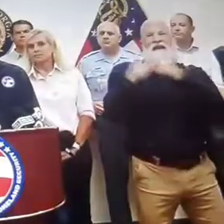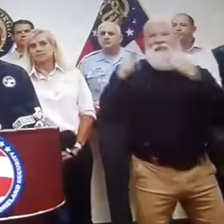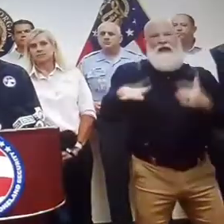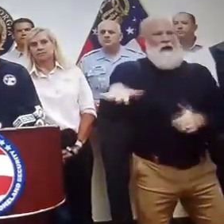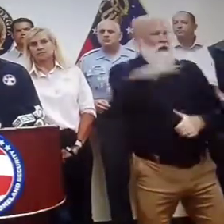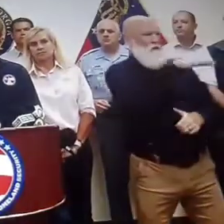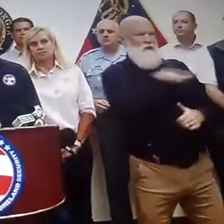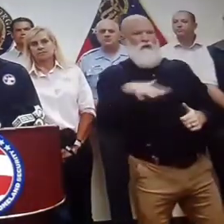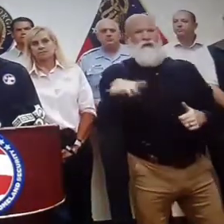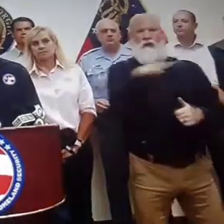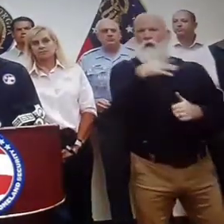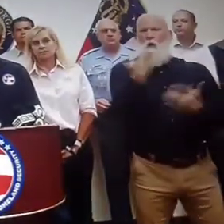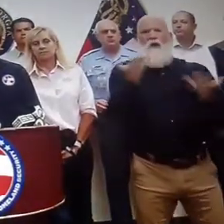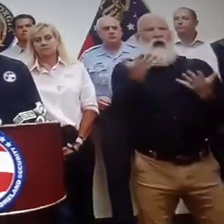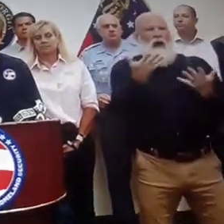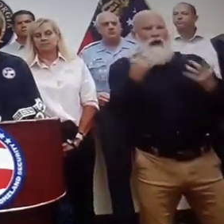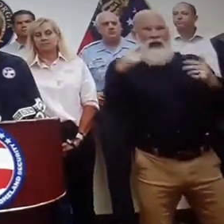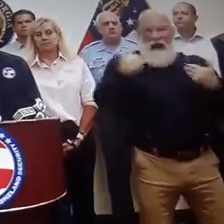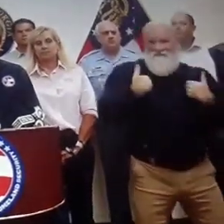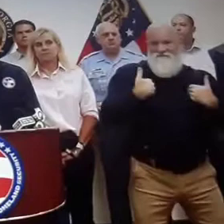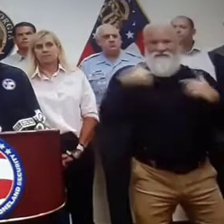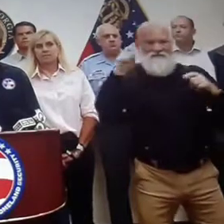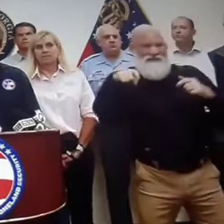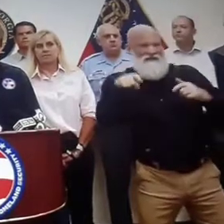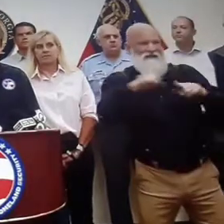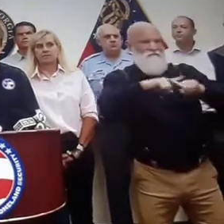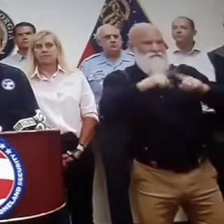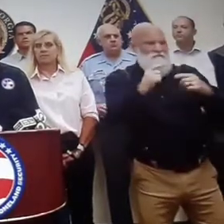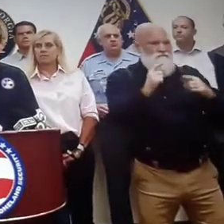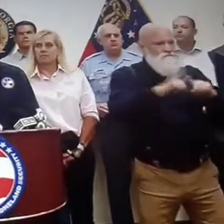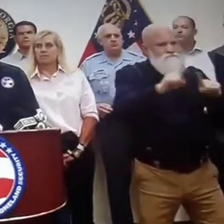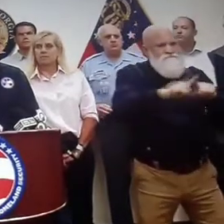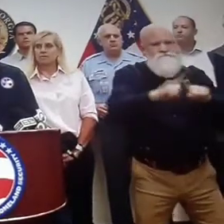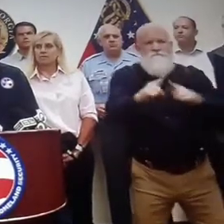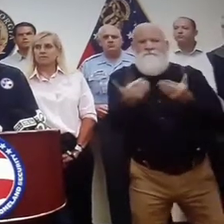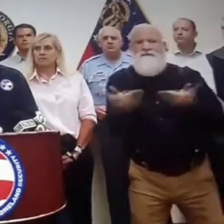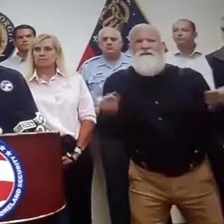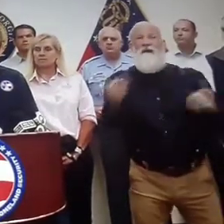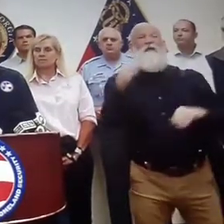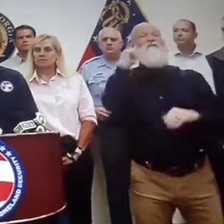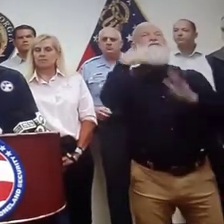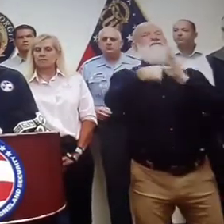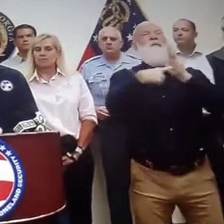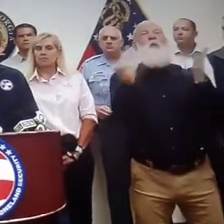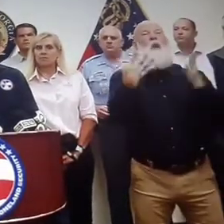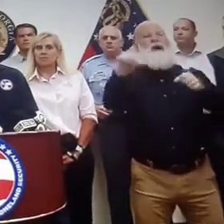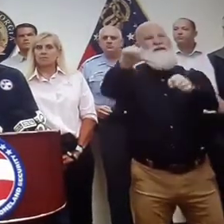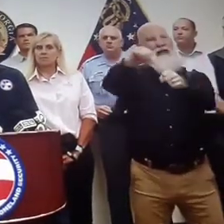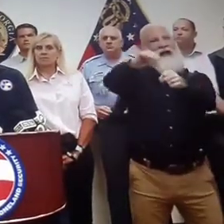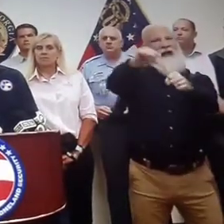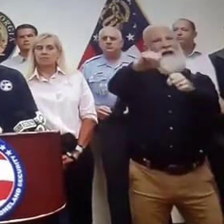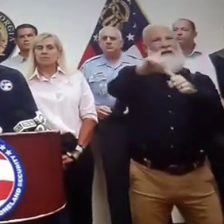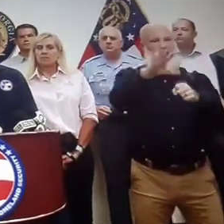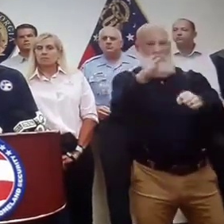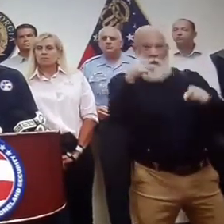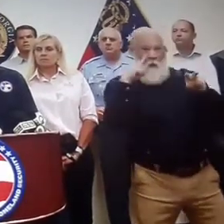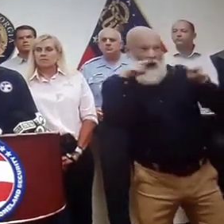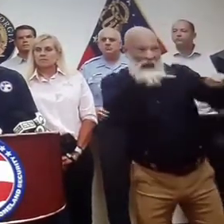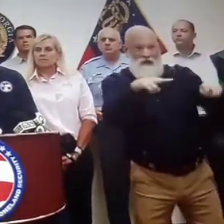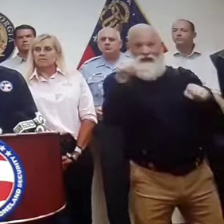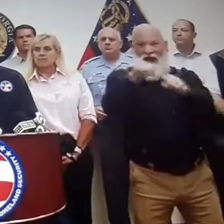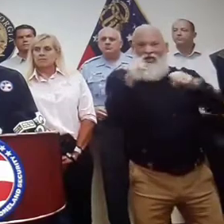can explain ongoing enforcement efforts to stop price gouging, and he's also been collaborating with Secretary of State